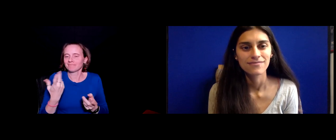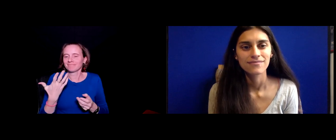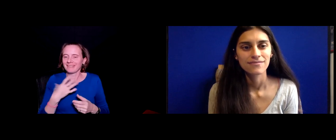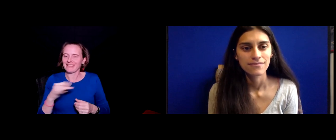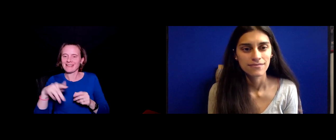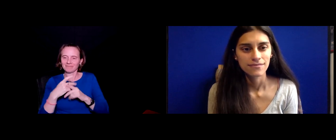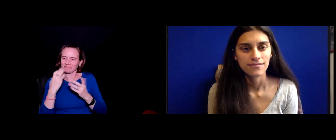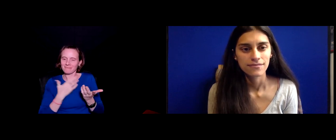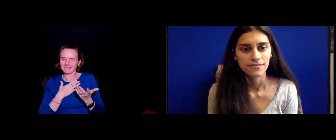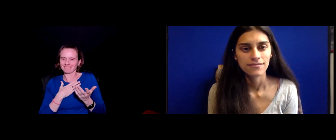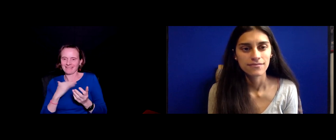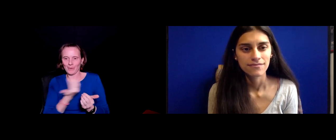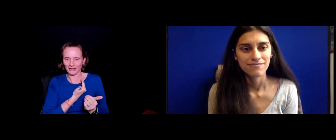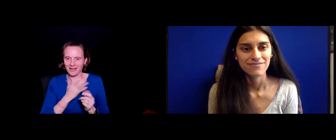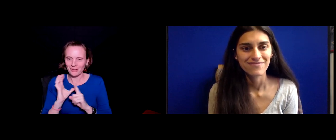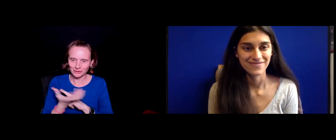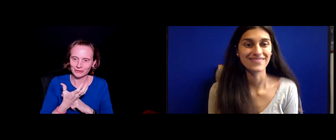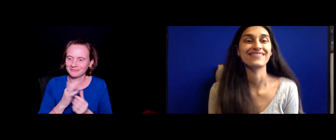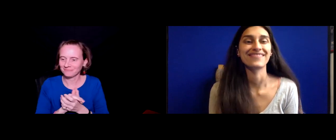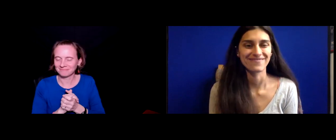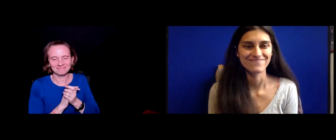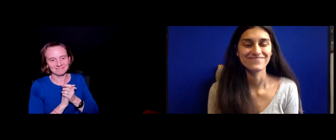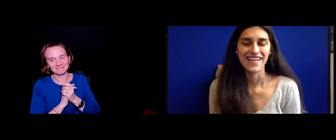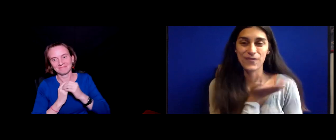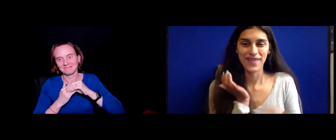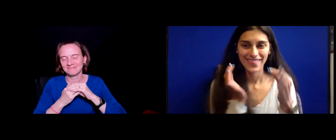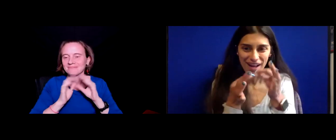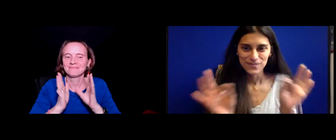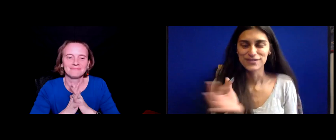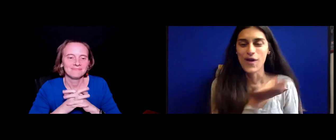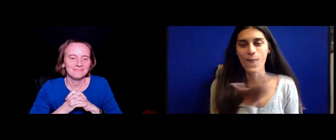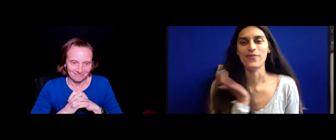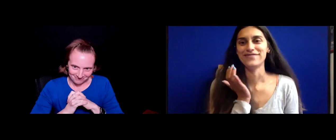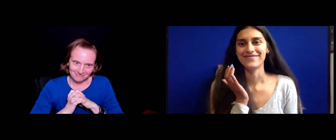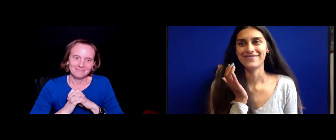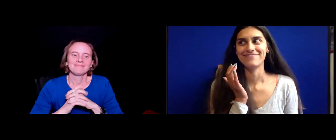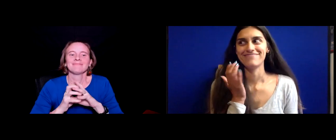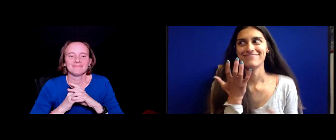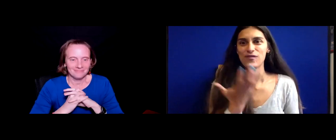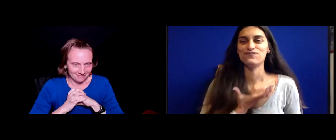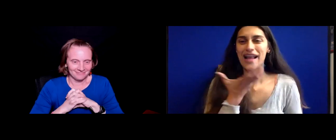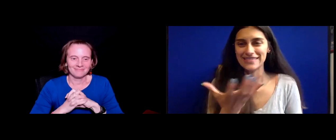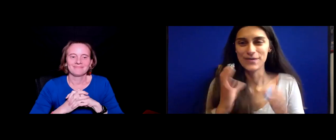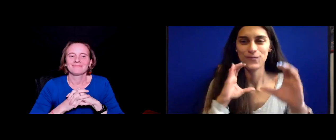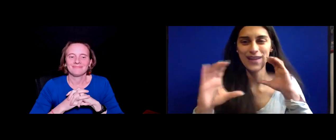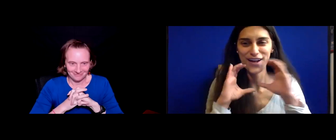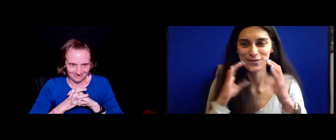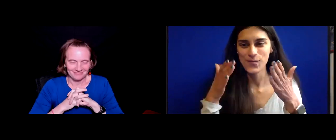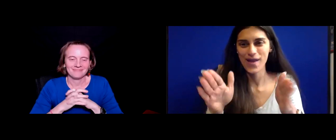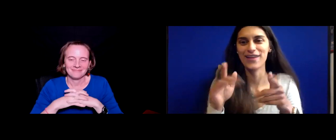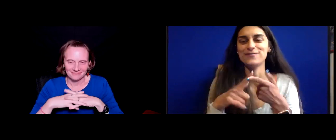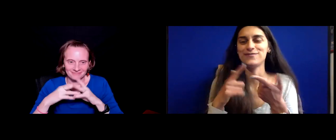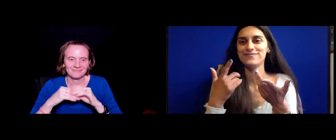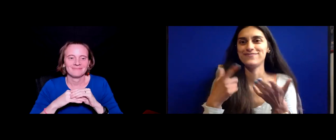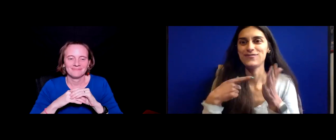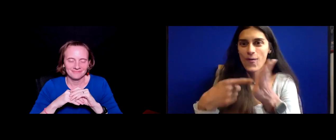and storytelling is just tremendous. You get the visual and kinesthetic and even emotional response. Yes, our language,